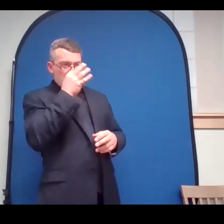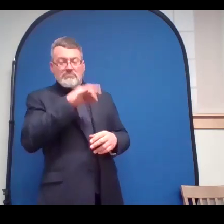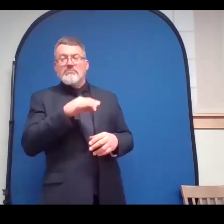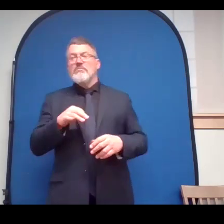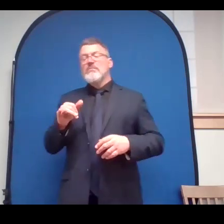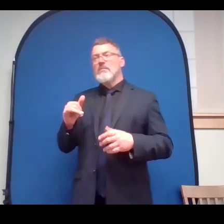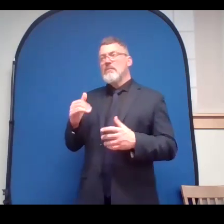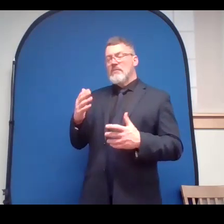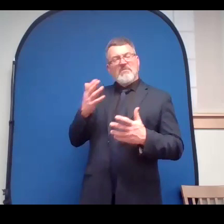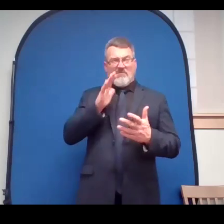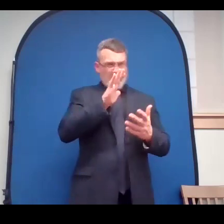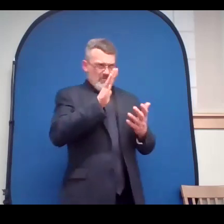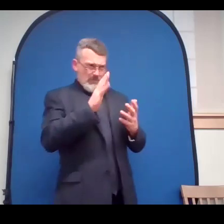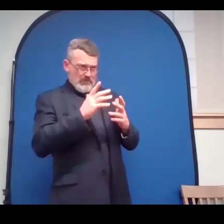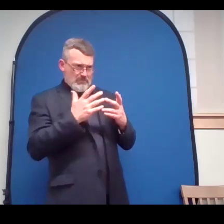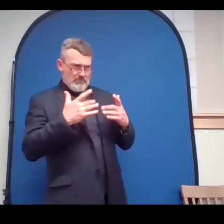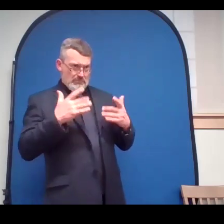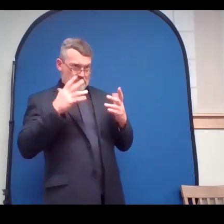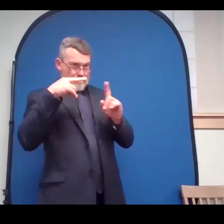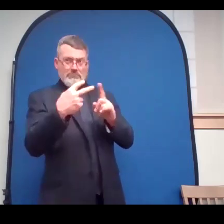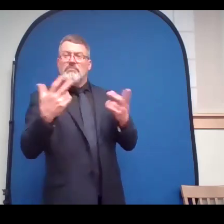broke my heart.